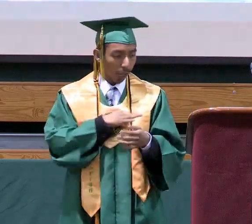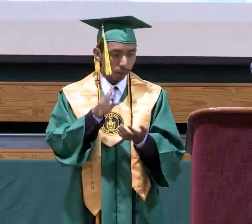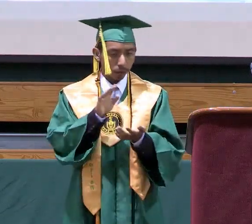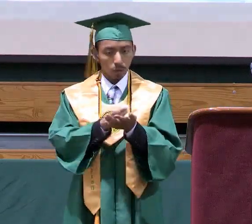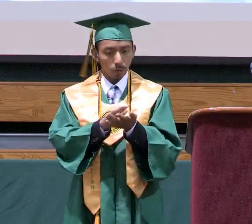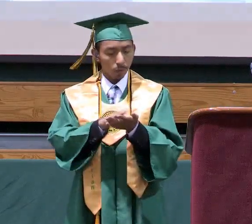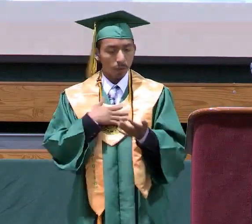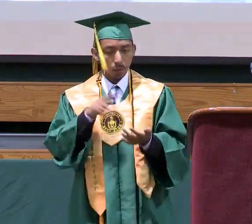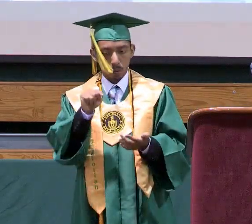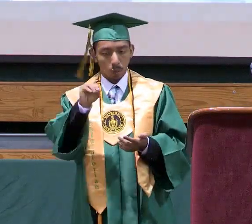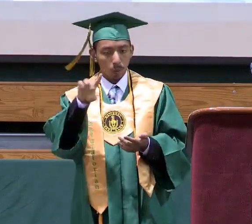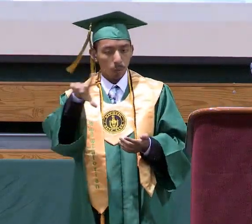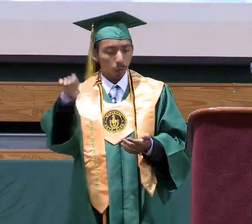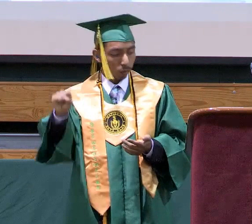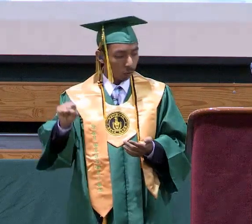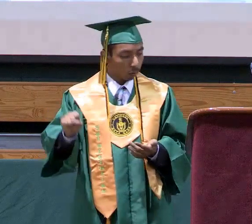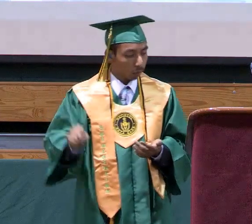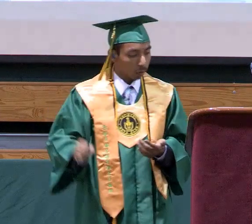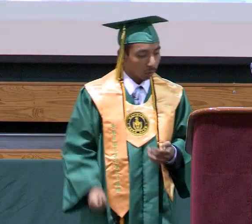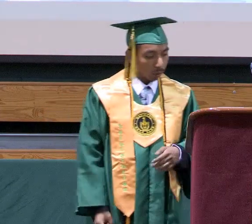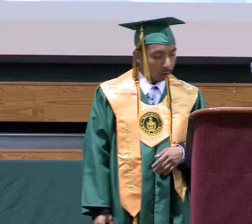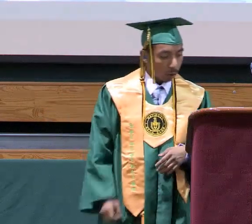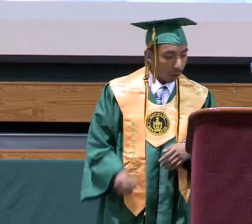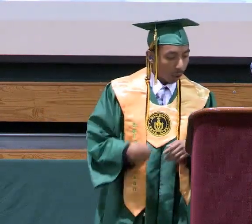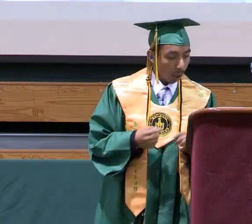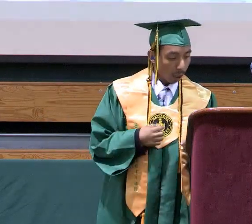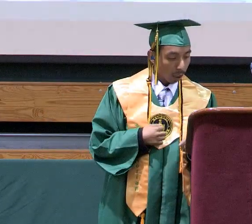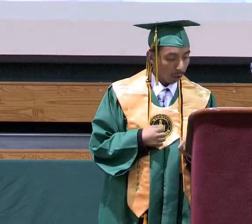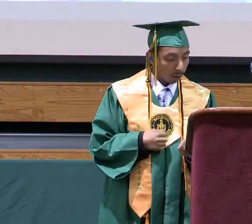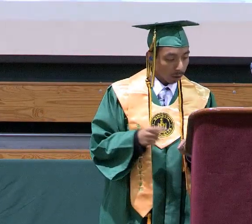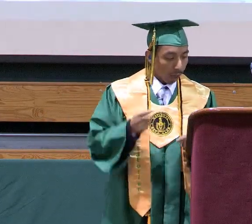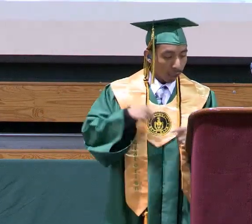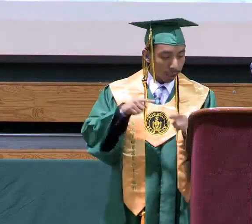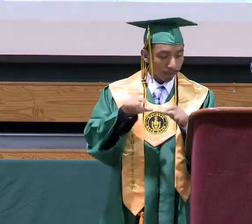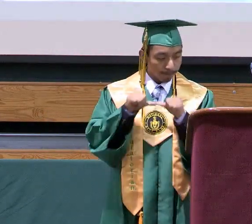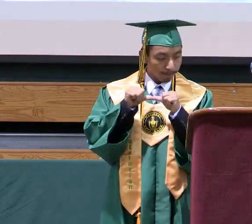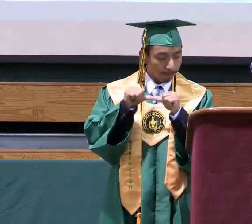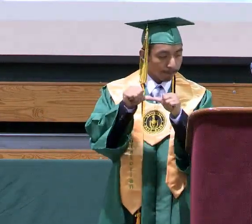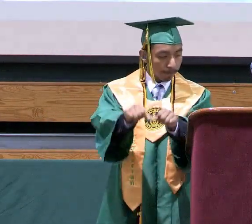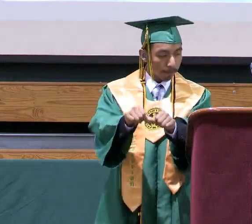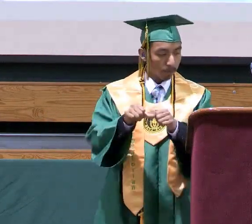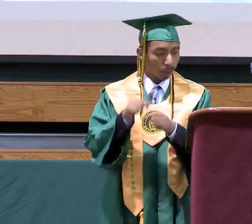and family and staff, faculty here at the school, I say thank you.